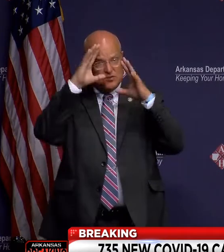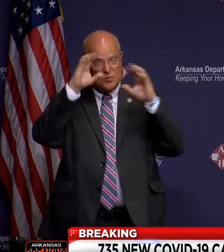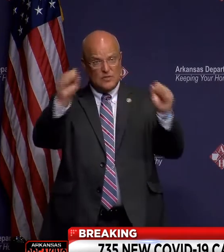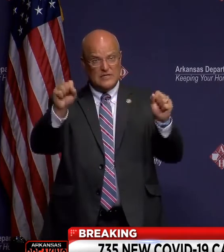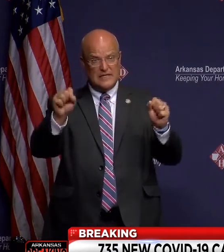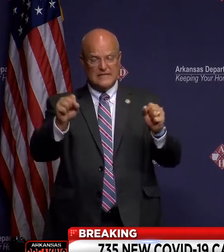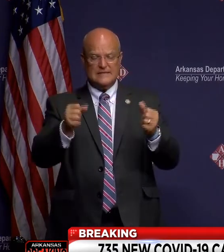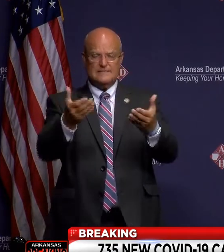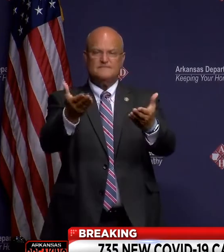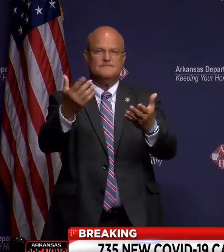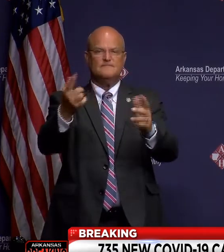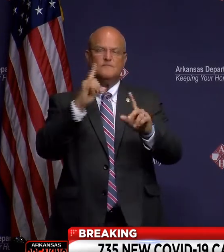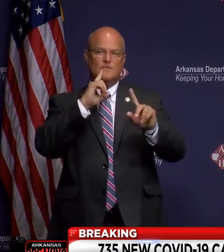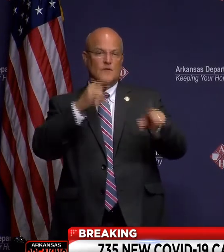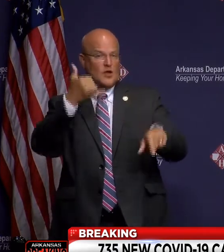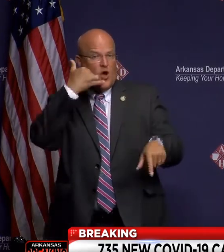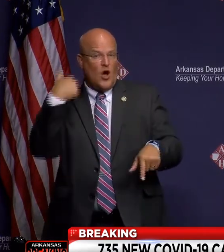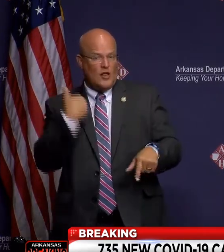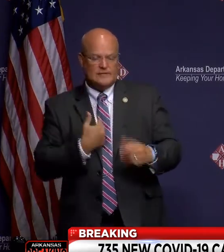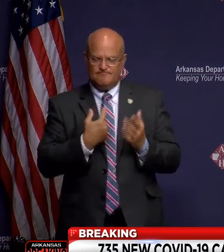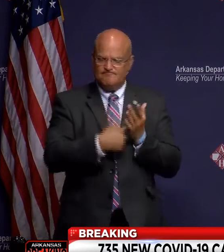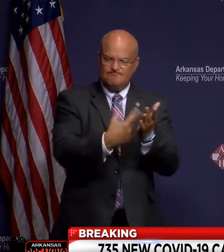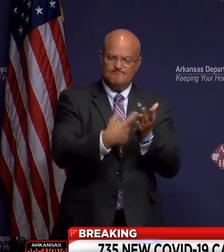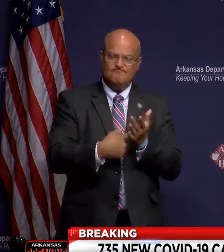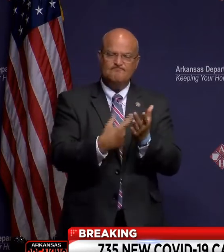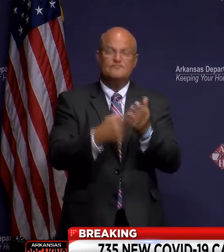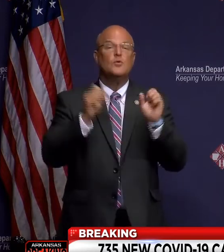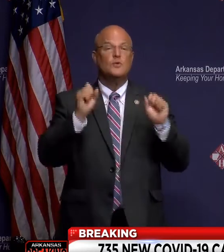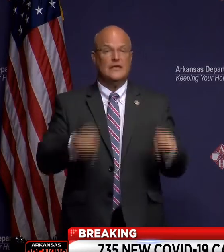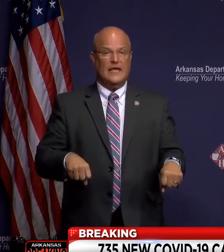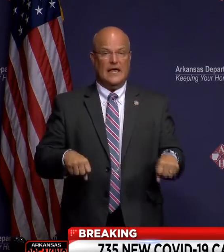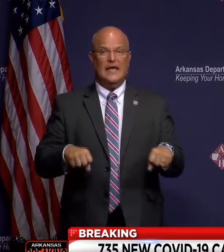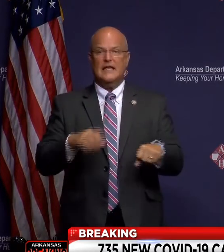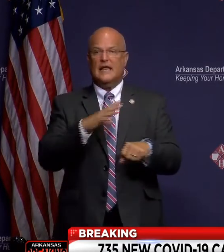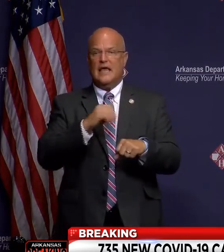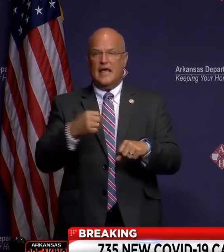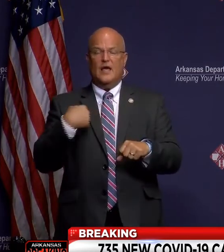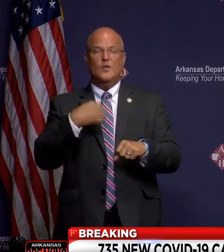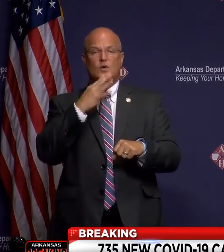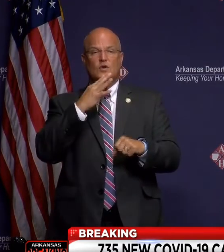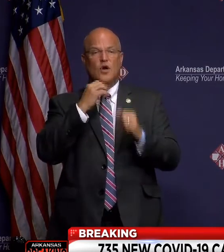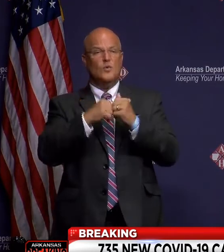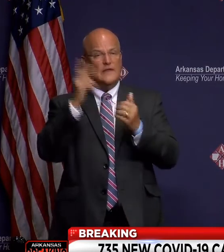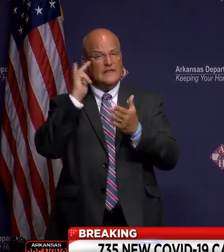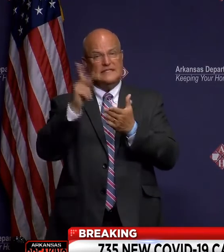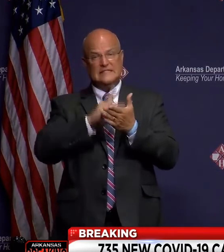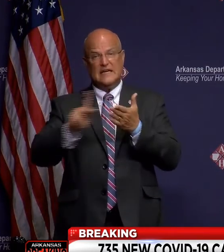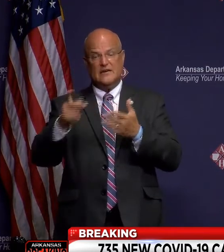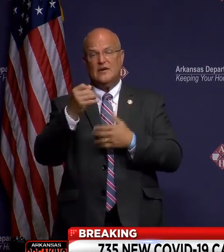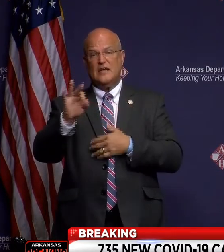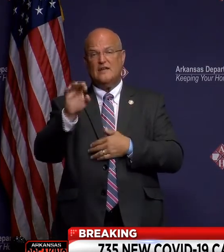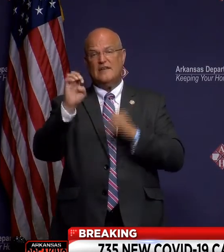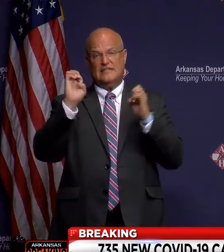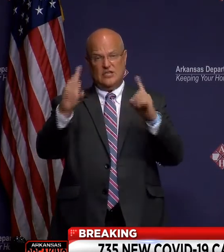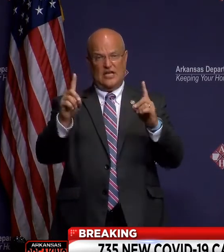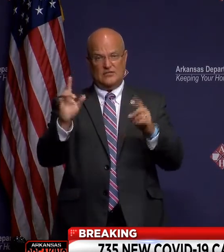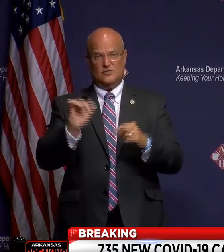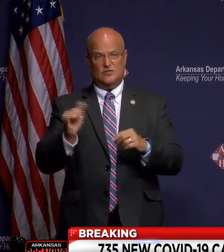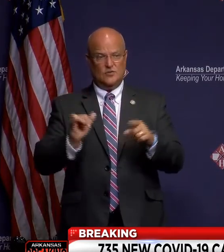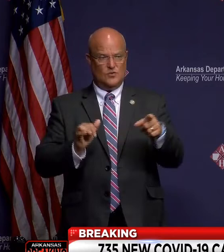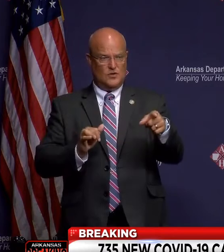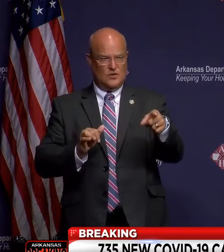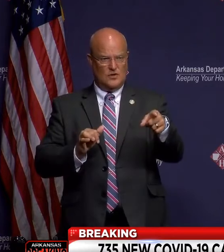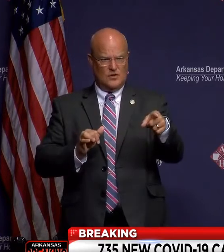to discuss and to answer questions, and we'll work through this along with us with the Secretary of Education. Is